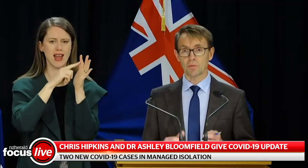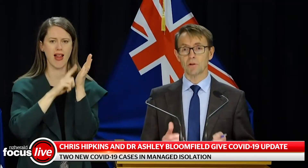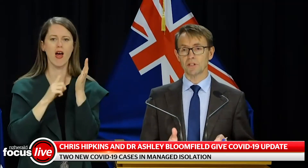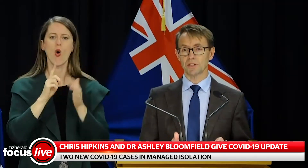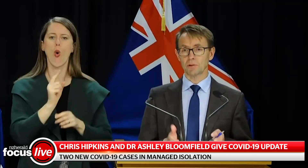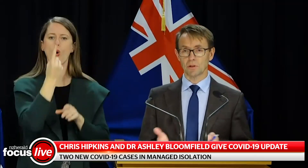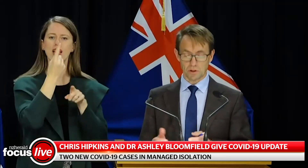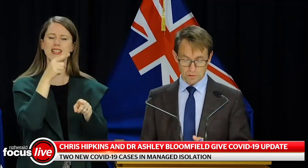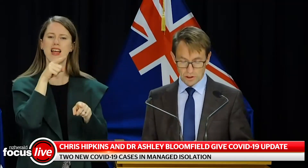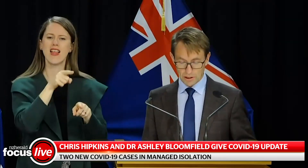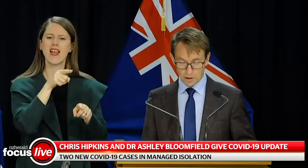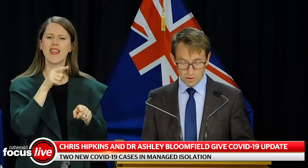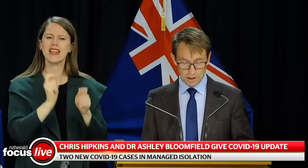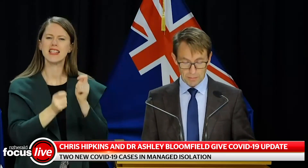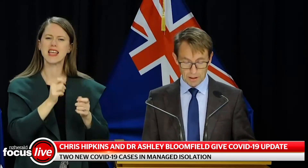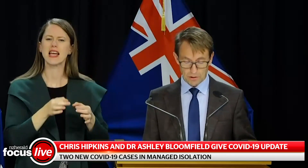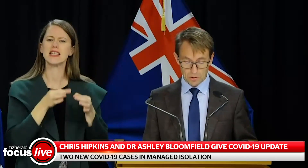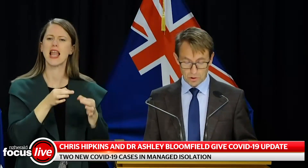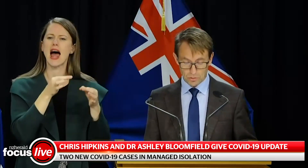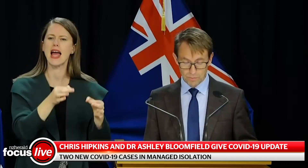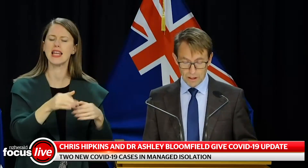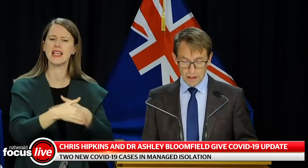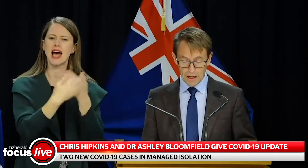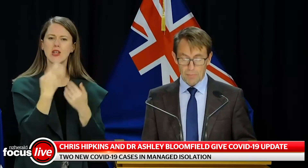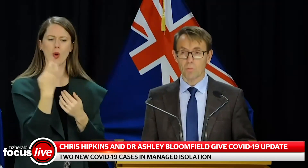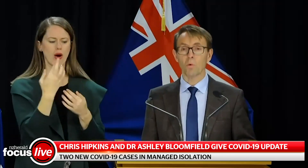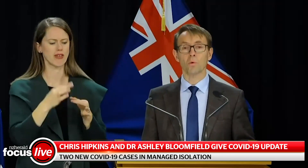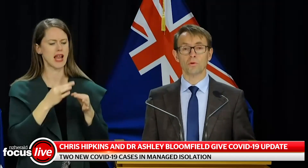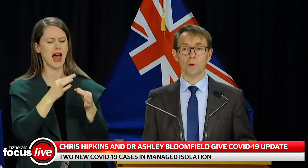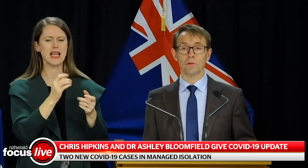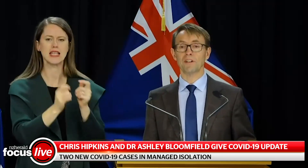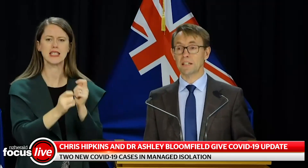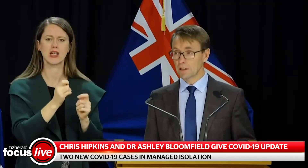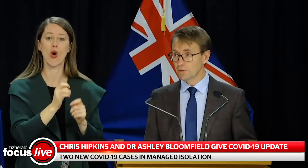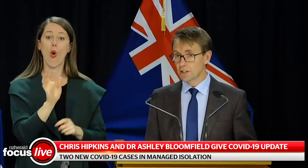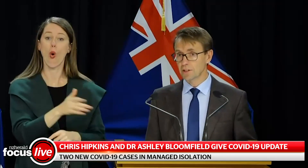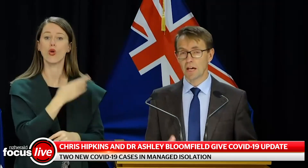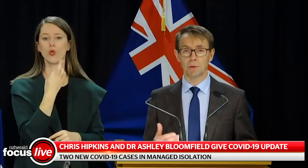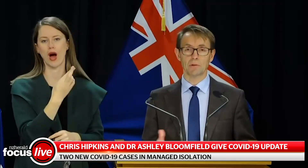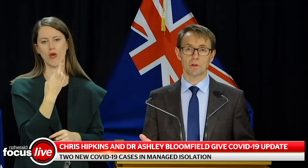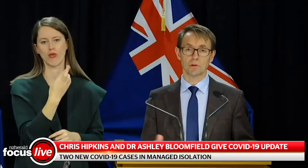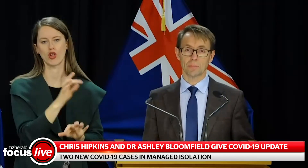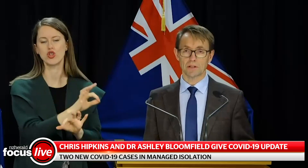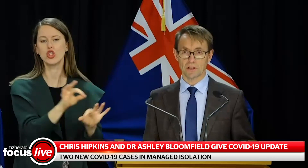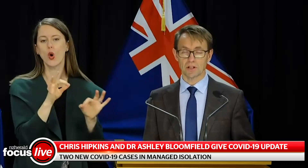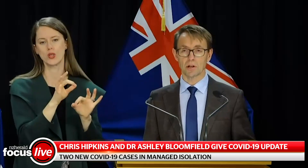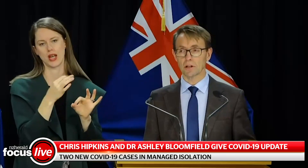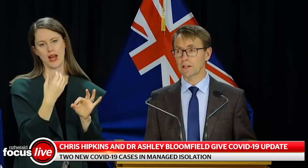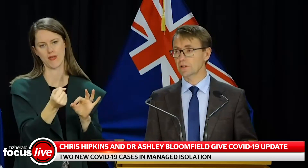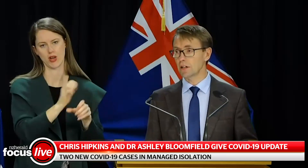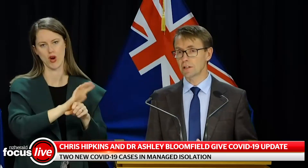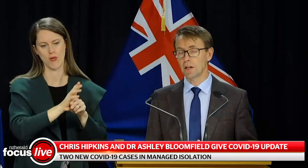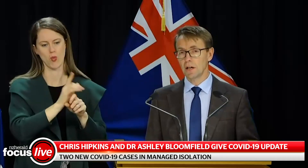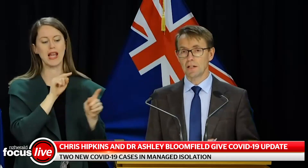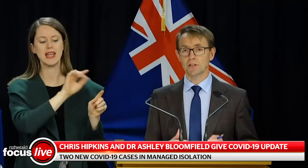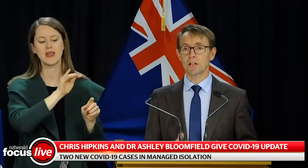Their day 12 testing results took slightly longer to come back than usual. All 12 negative tests had been returned by 6 o'clock